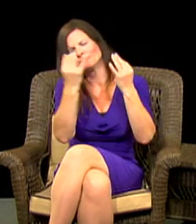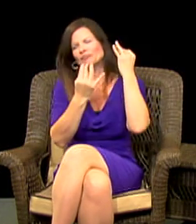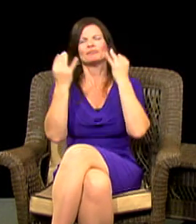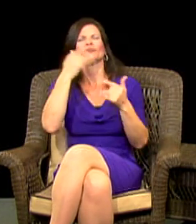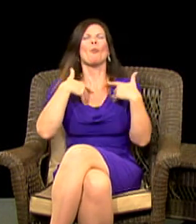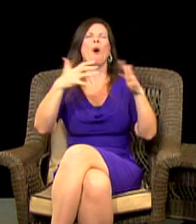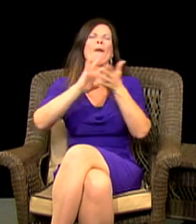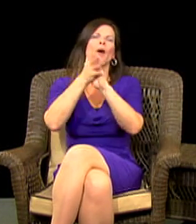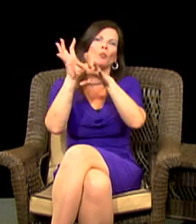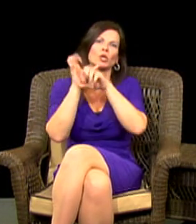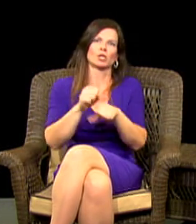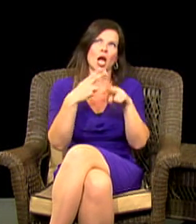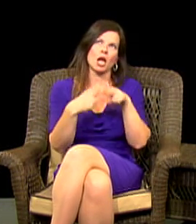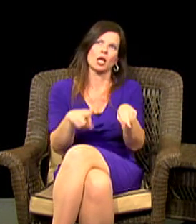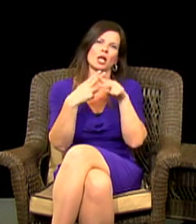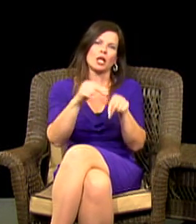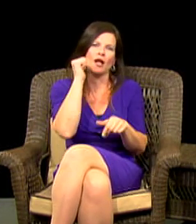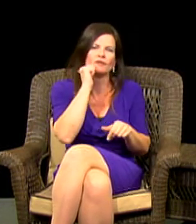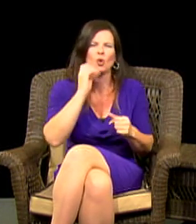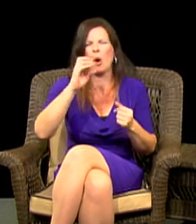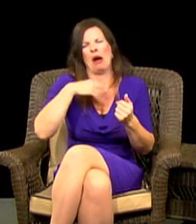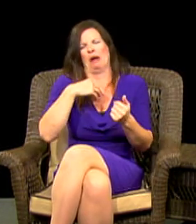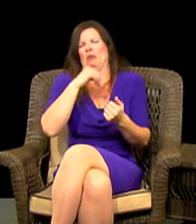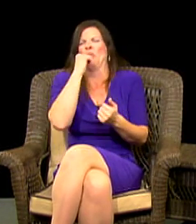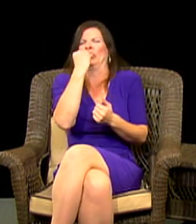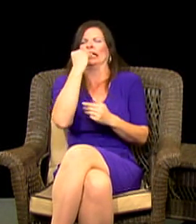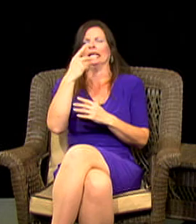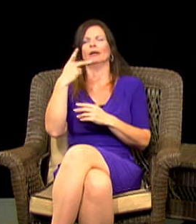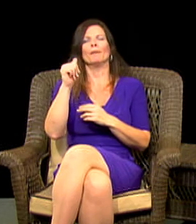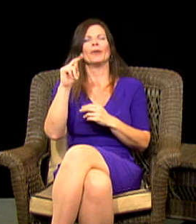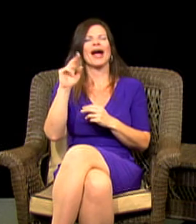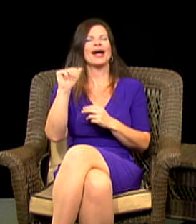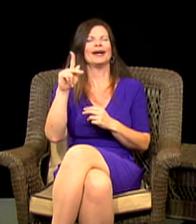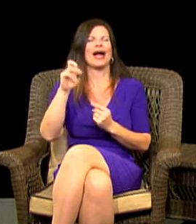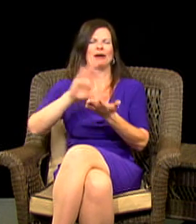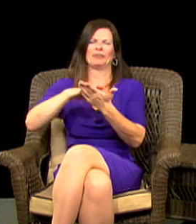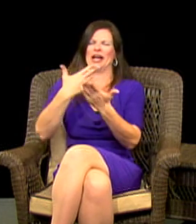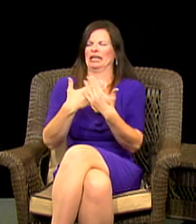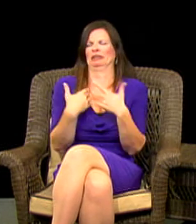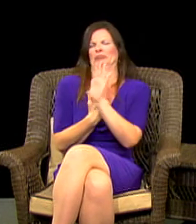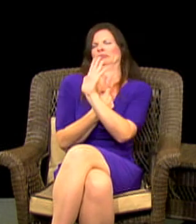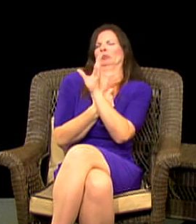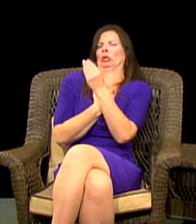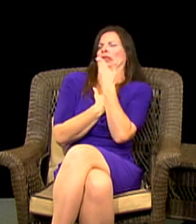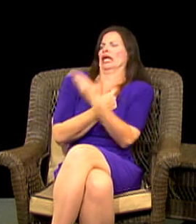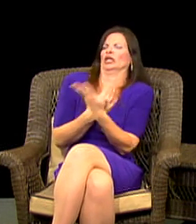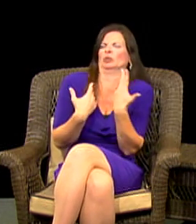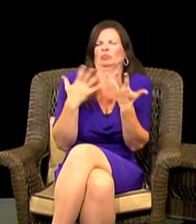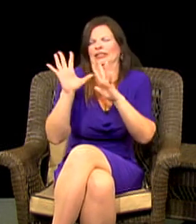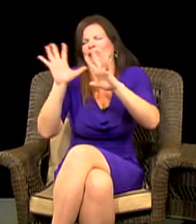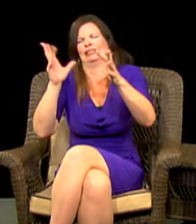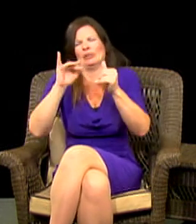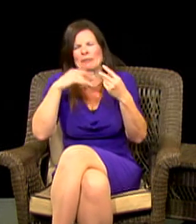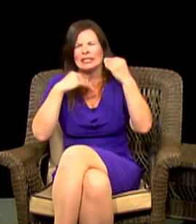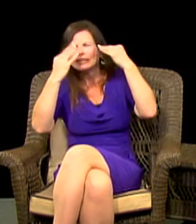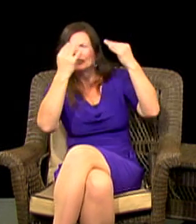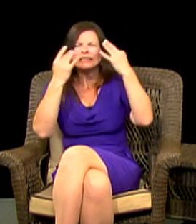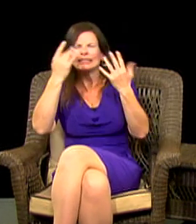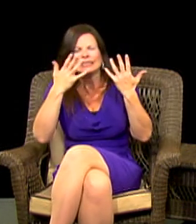too thin unless I was eating something else. But I was really sick of eating eggs every morning, and just like I really felt